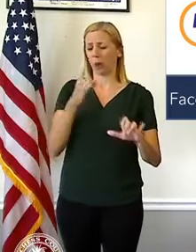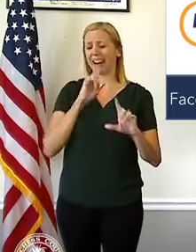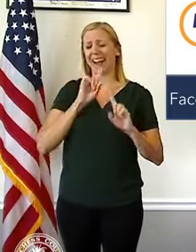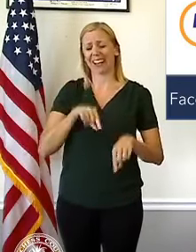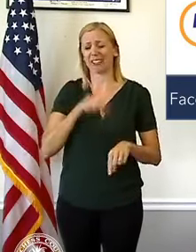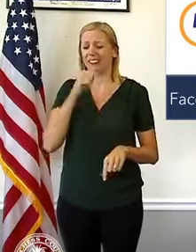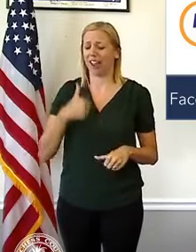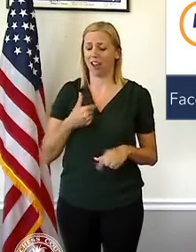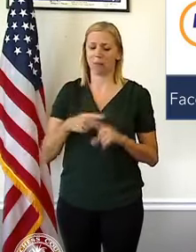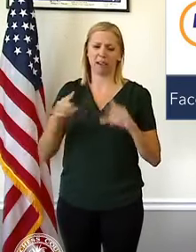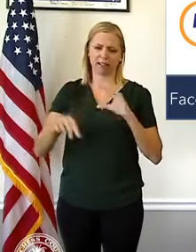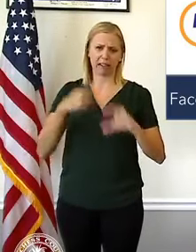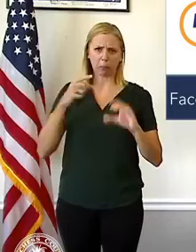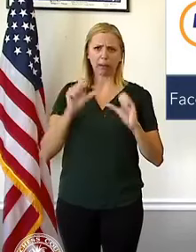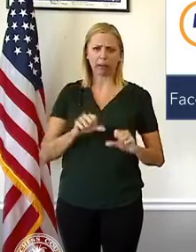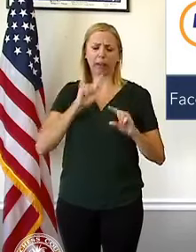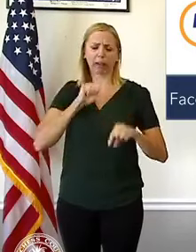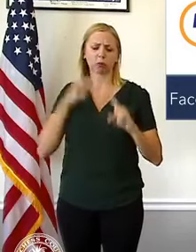try to give you some direction.